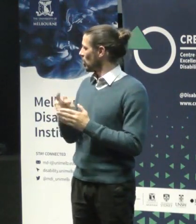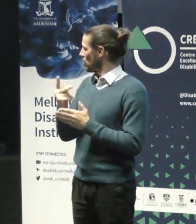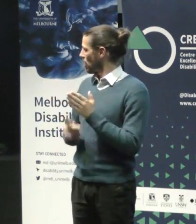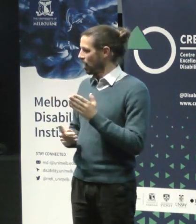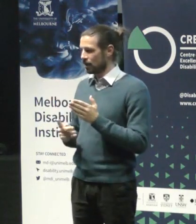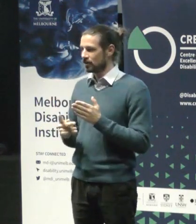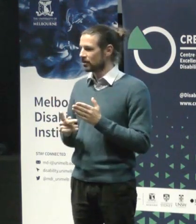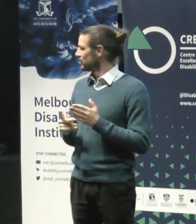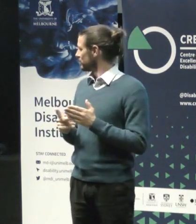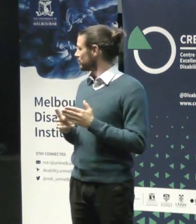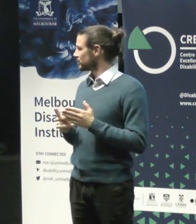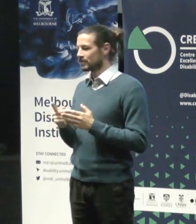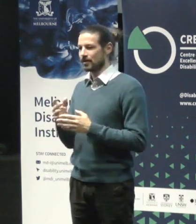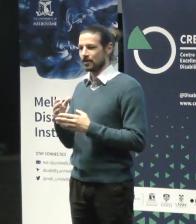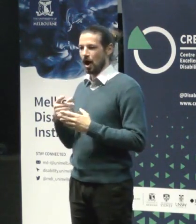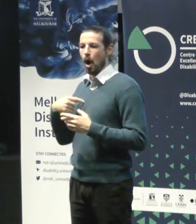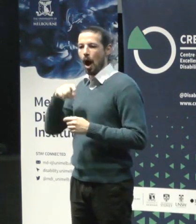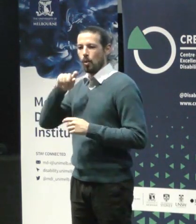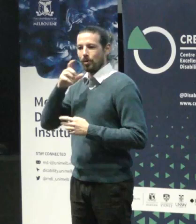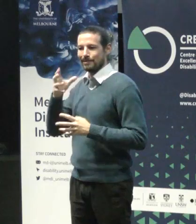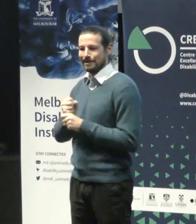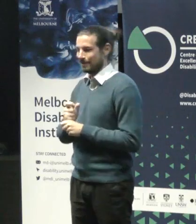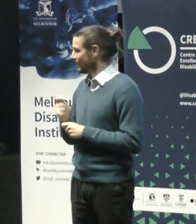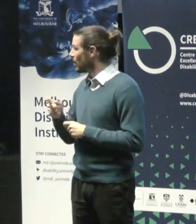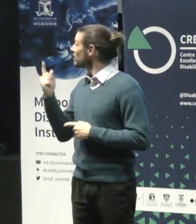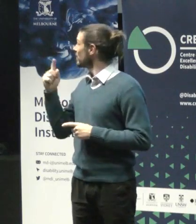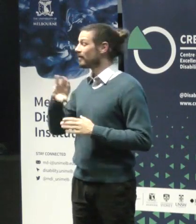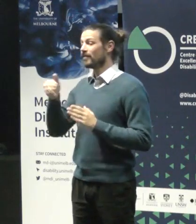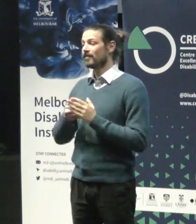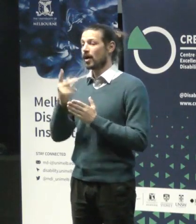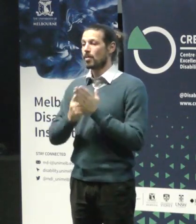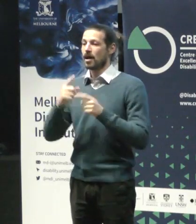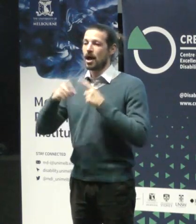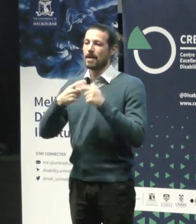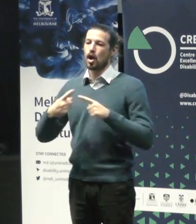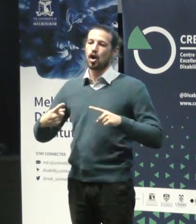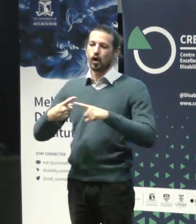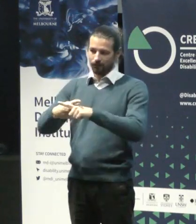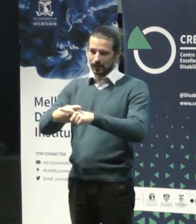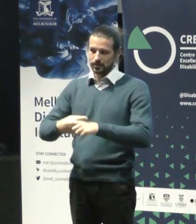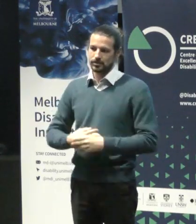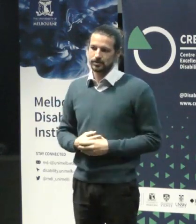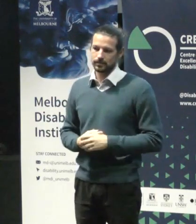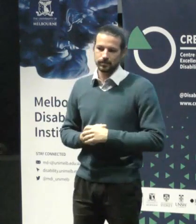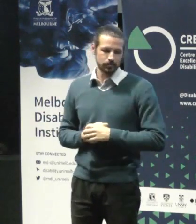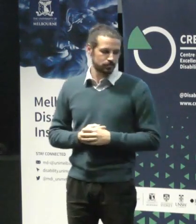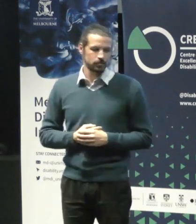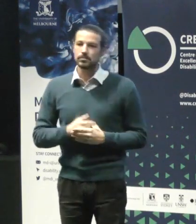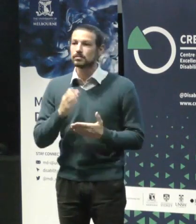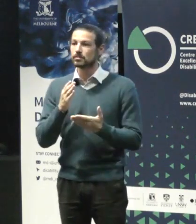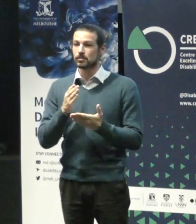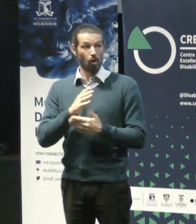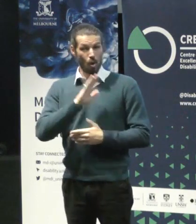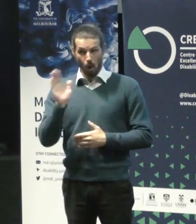am winding up. The final part is about conflict. And every single person in the